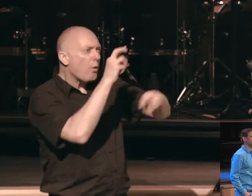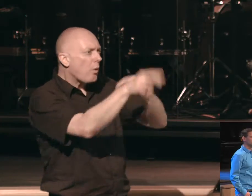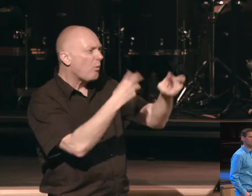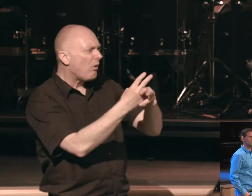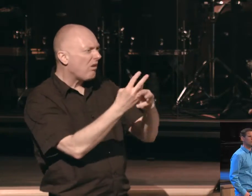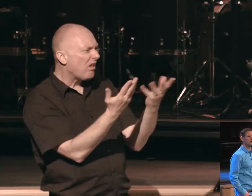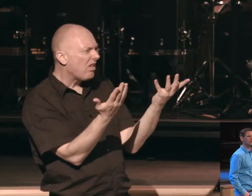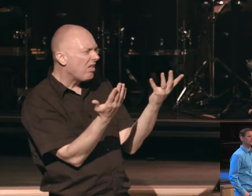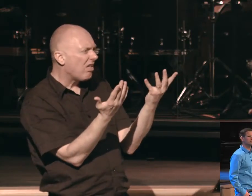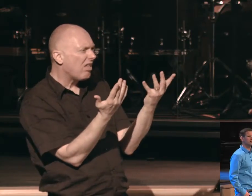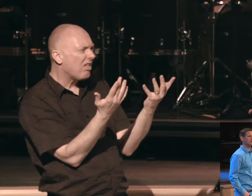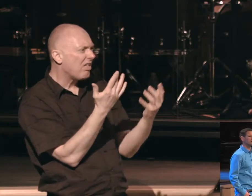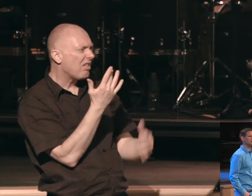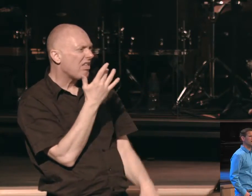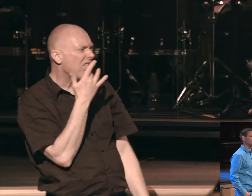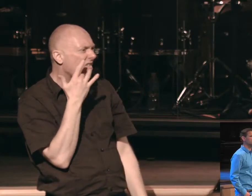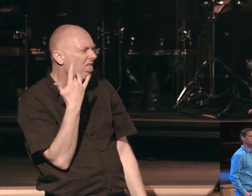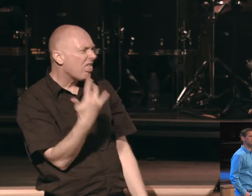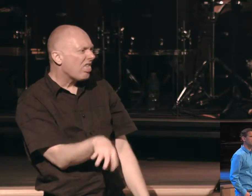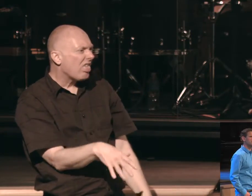emptiness of this world, the more I see our